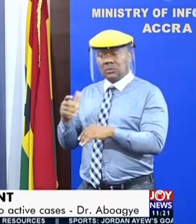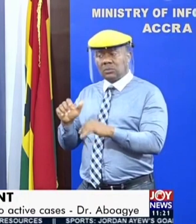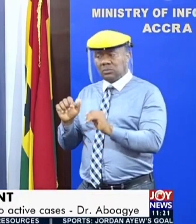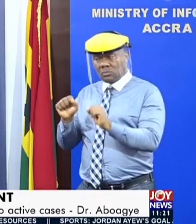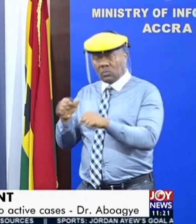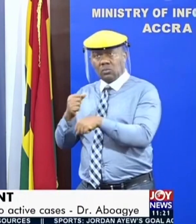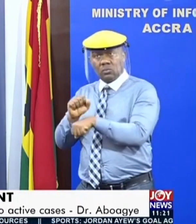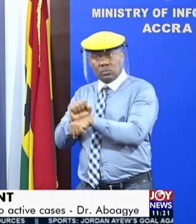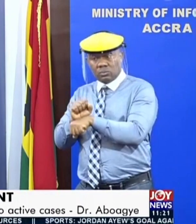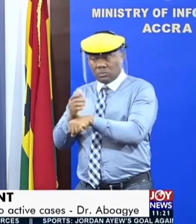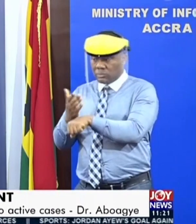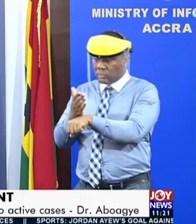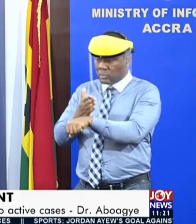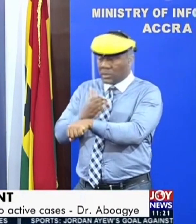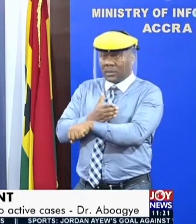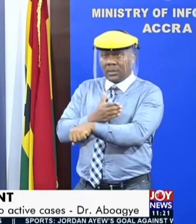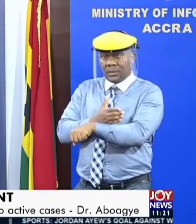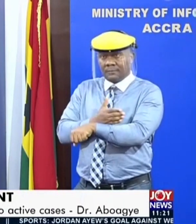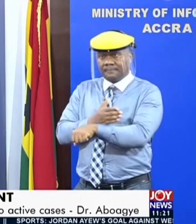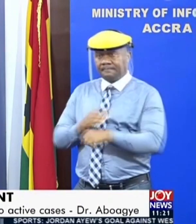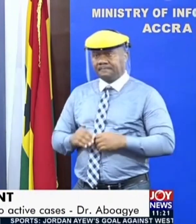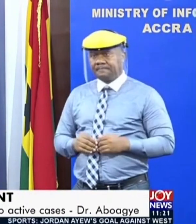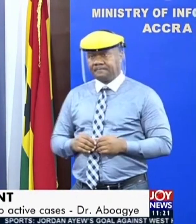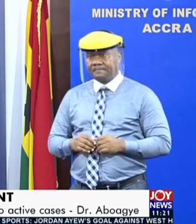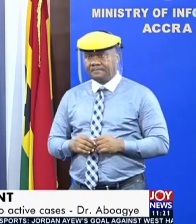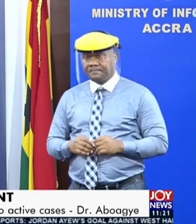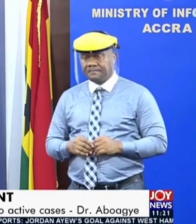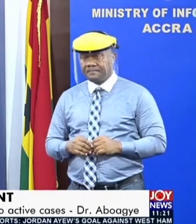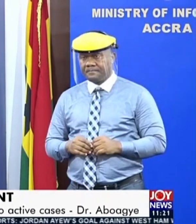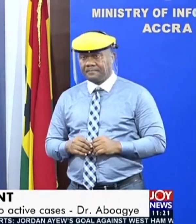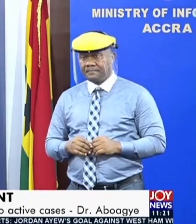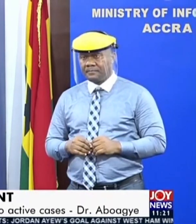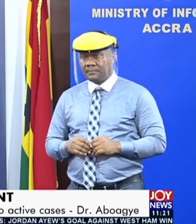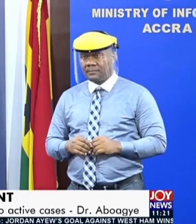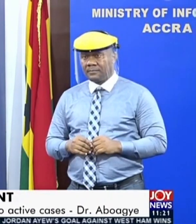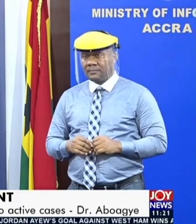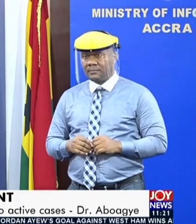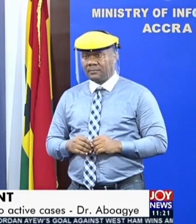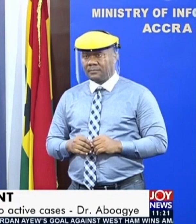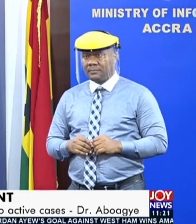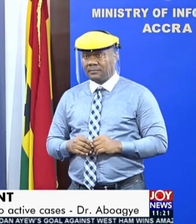that we are managed appropriately.